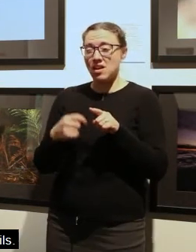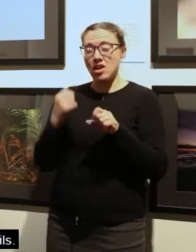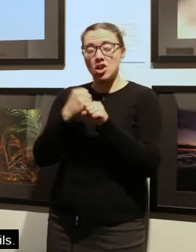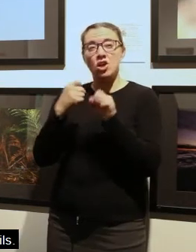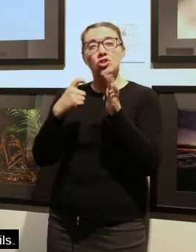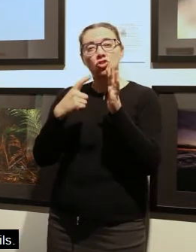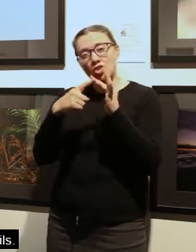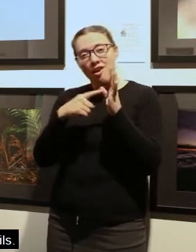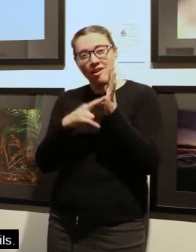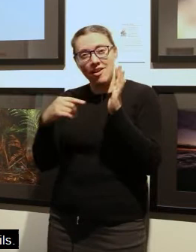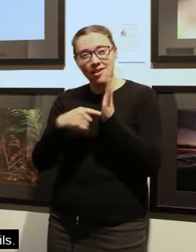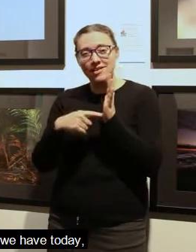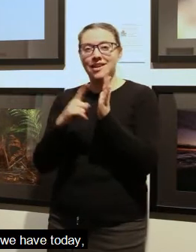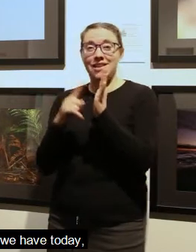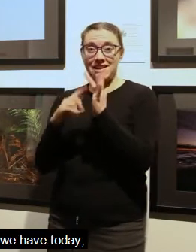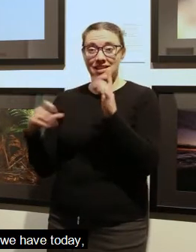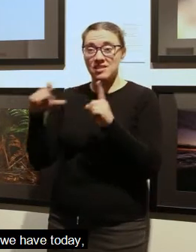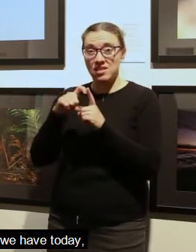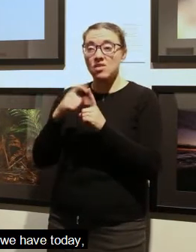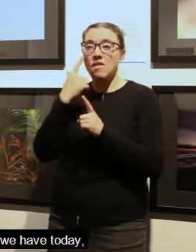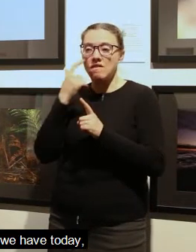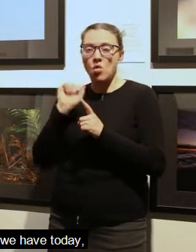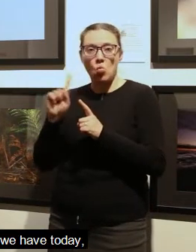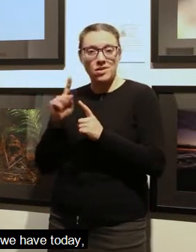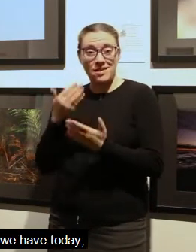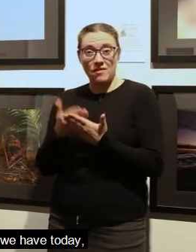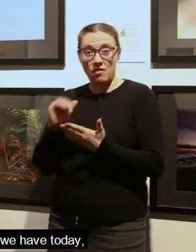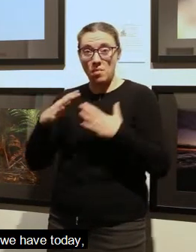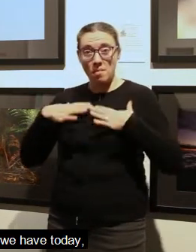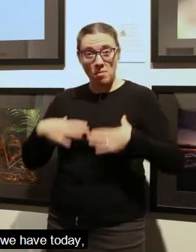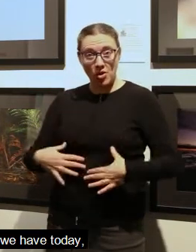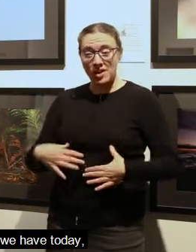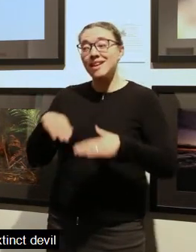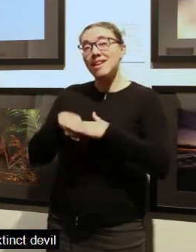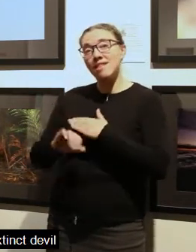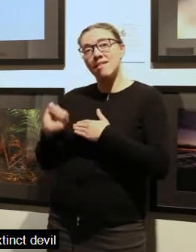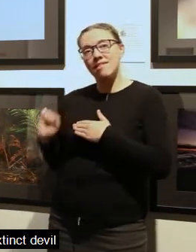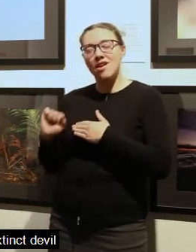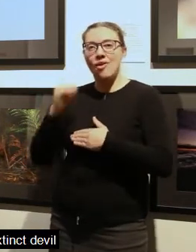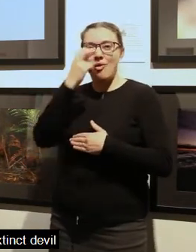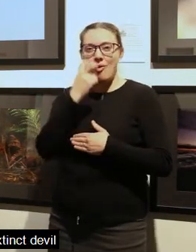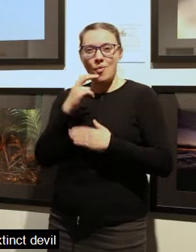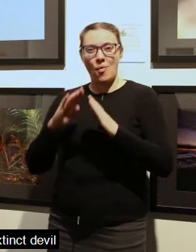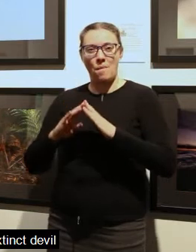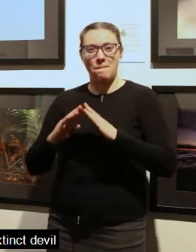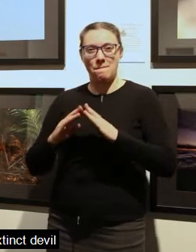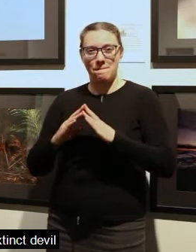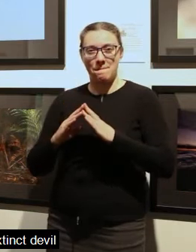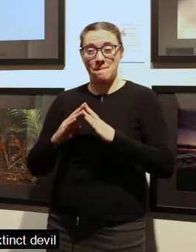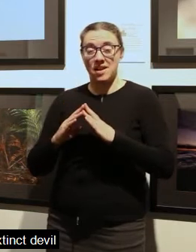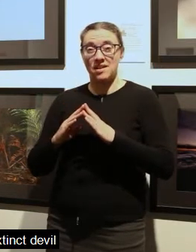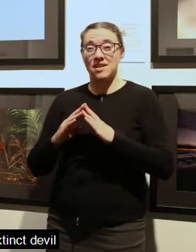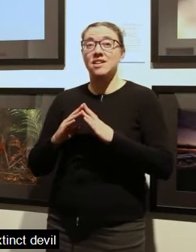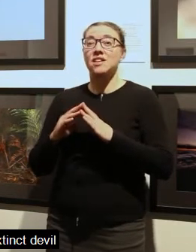lizard thanks to devils. And not just the devil that we have today, there was also a giant